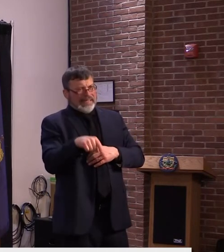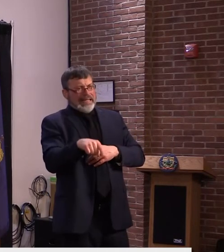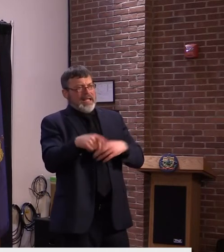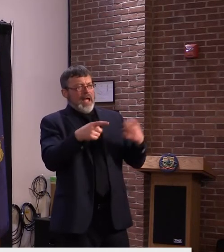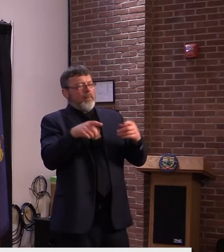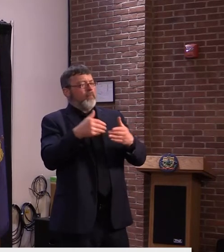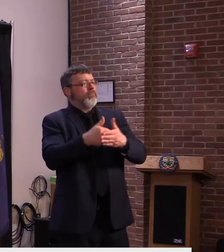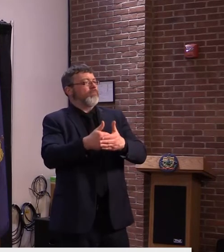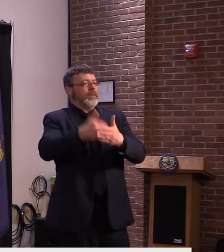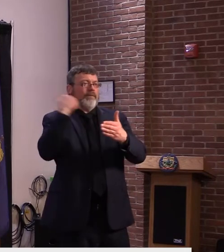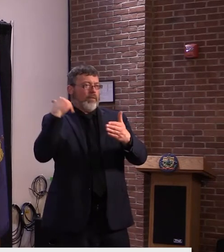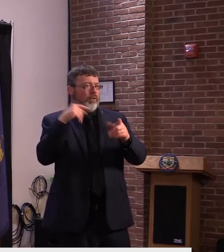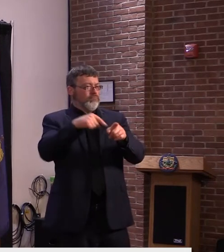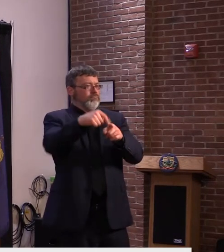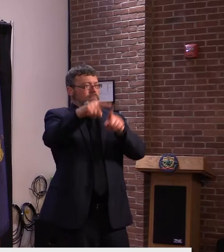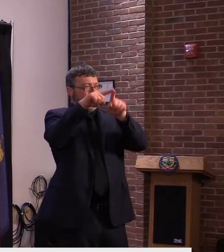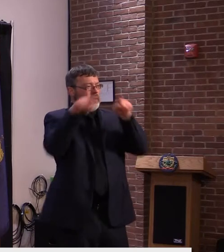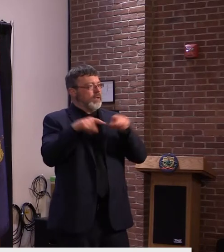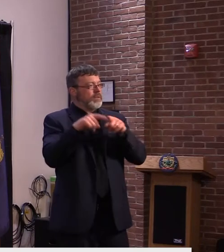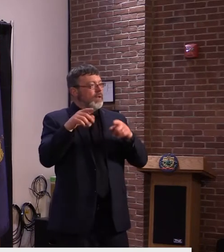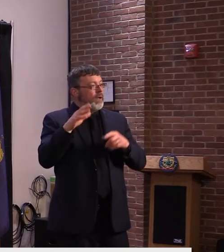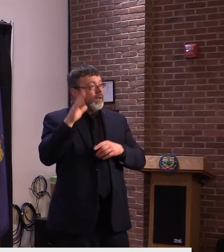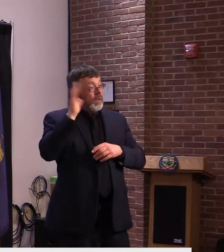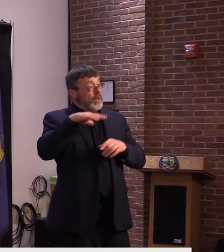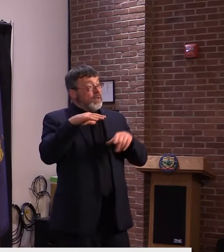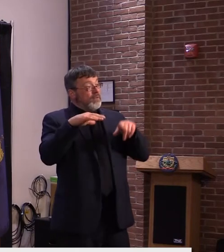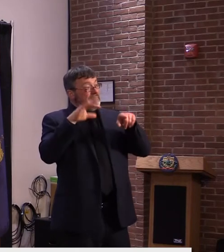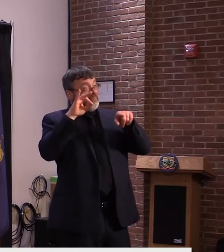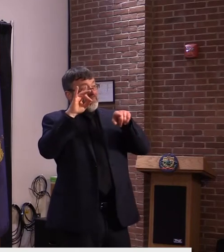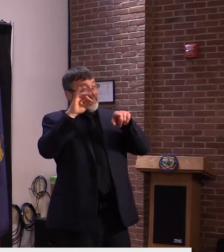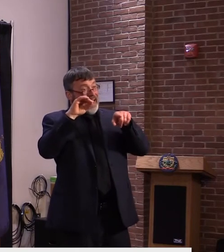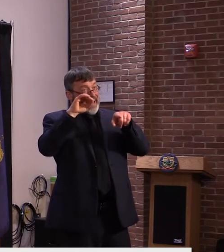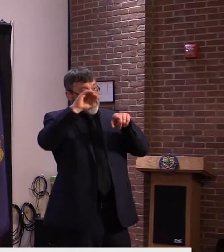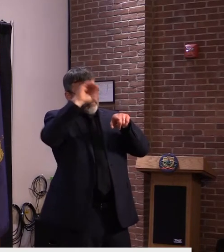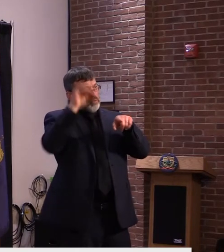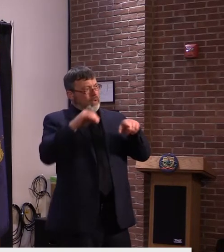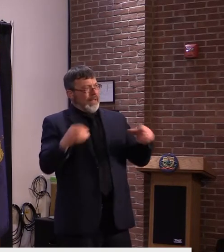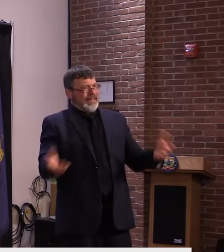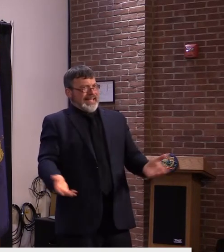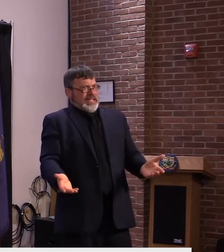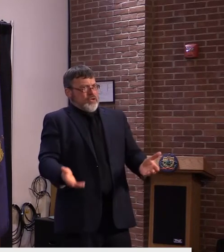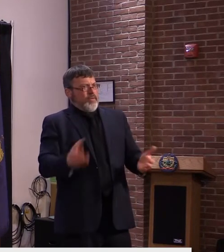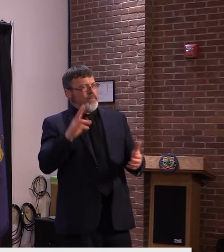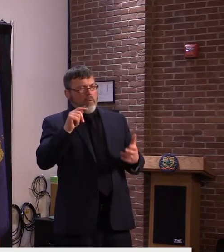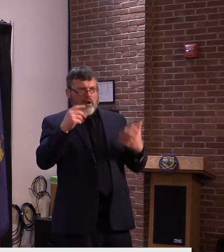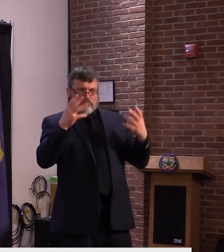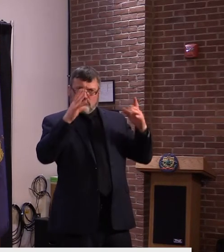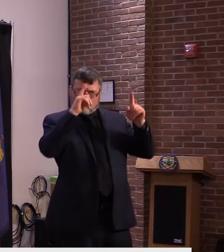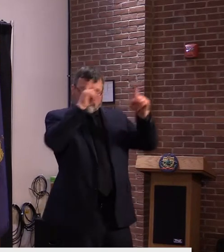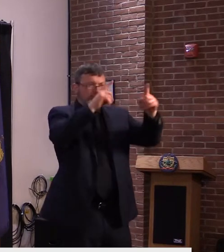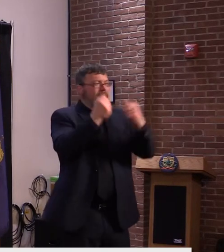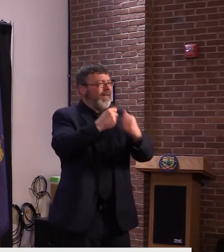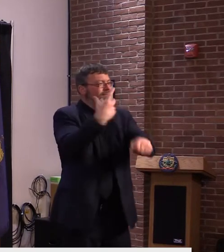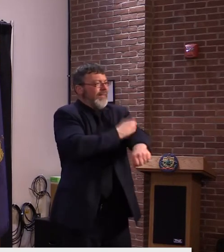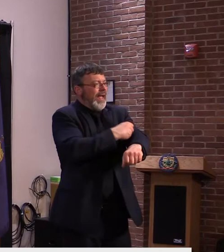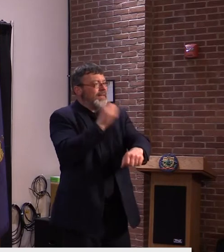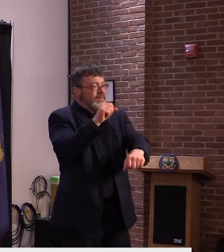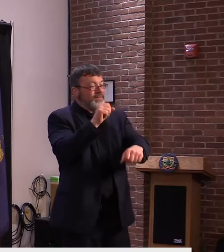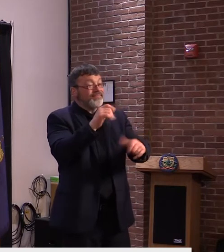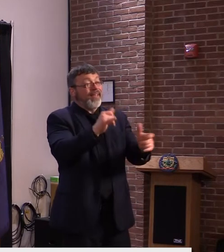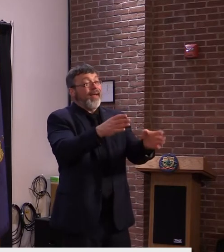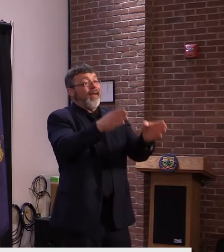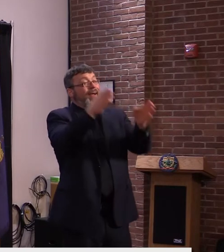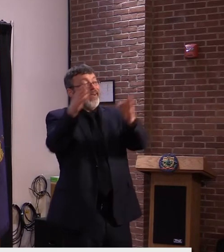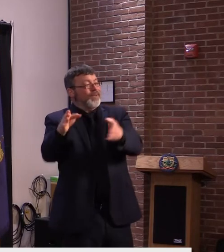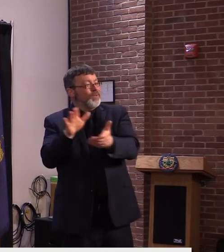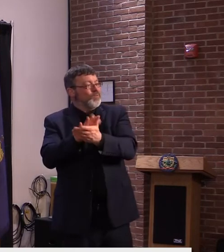to school, we've had a 80% threshold. If you had 80% vaccinated in schools, that you wouldn't have